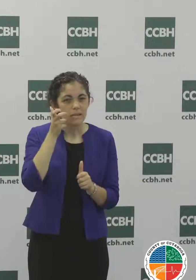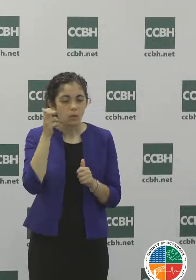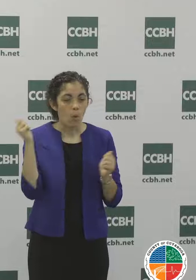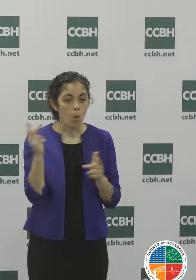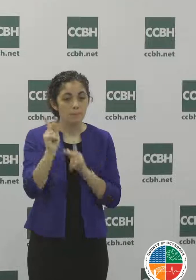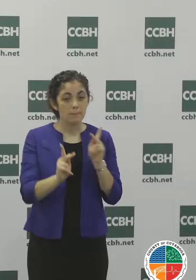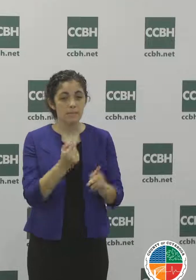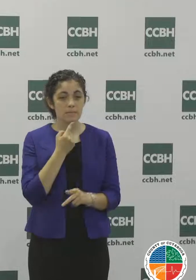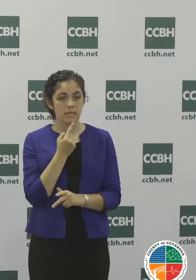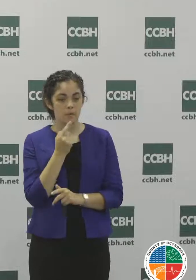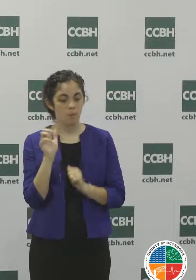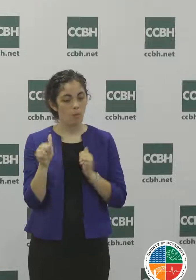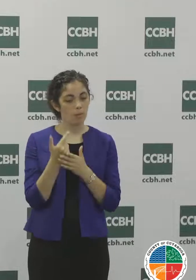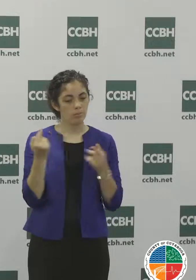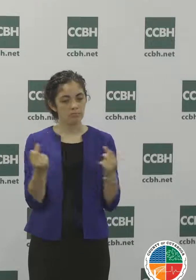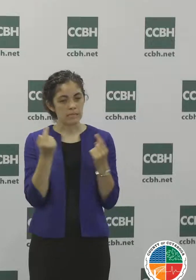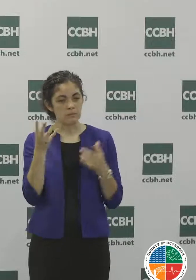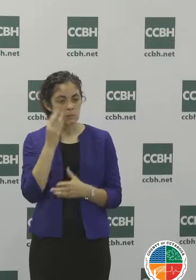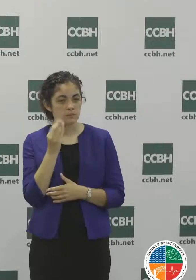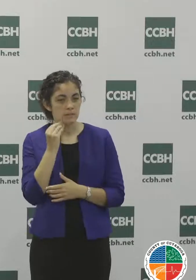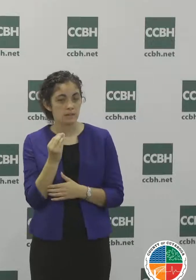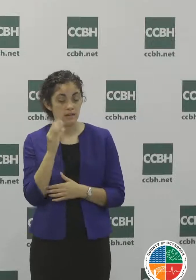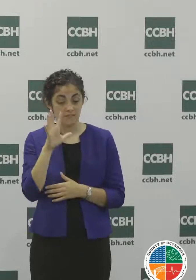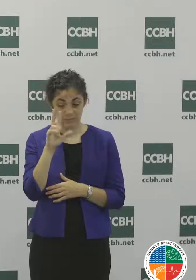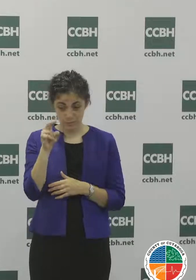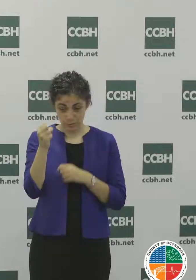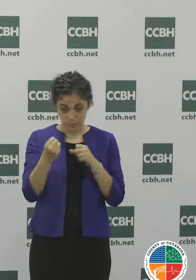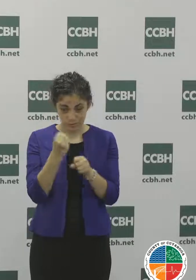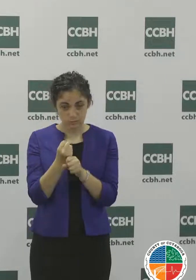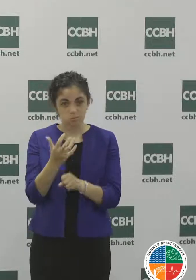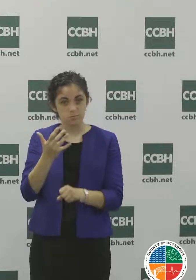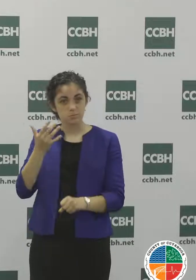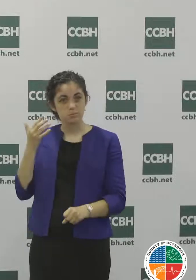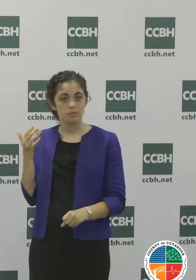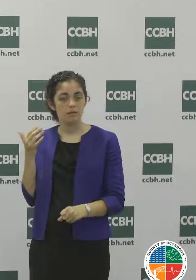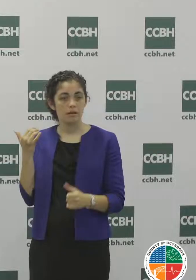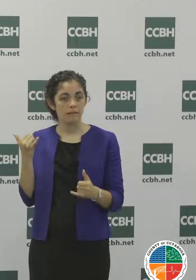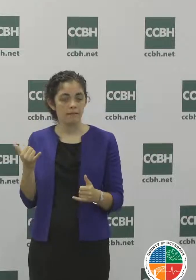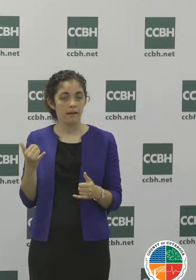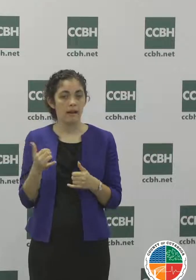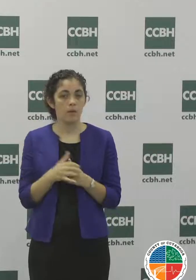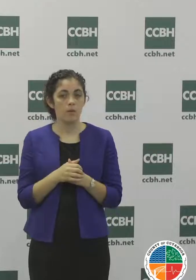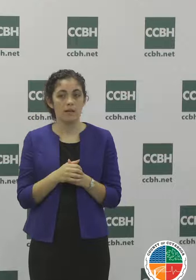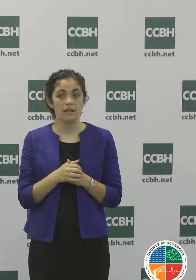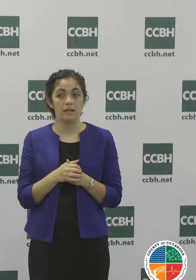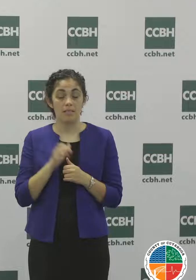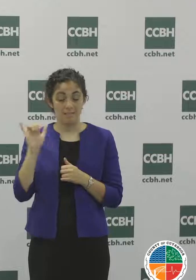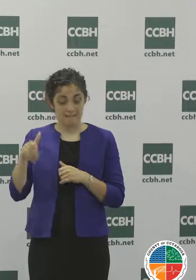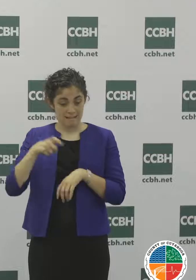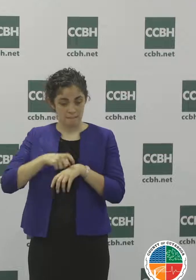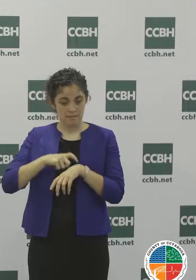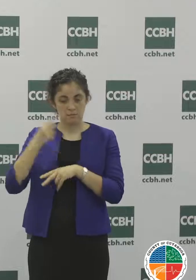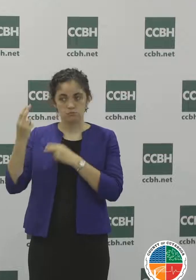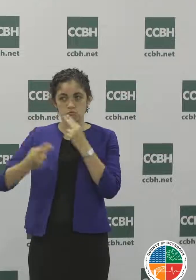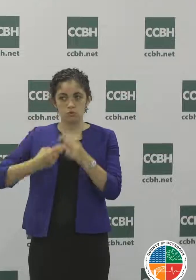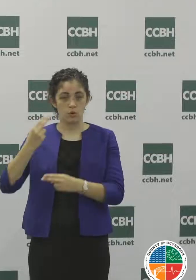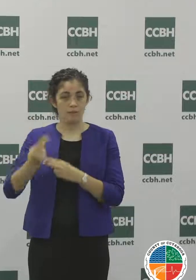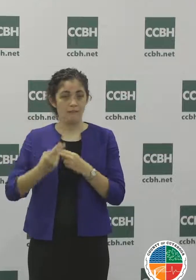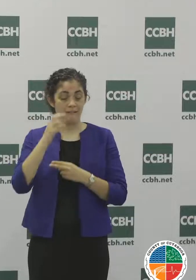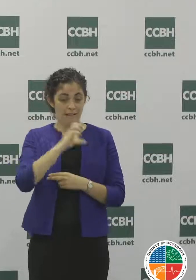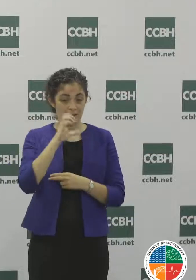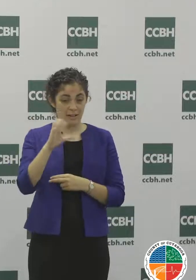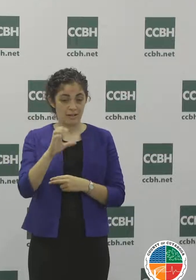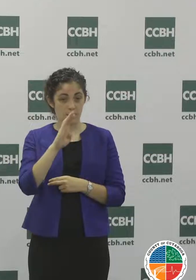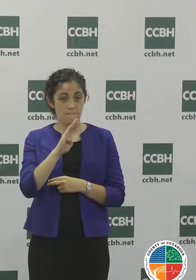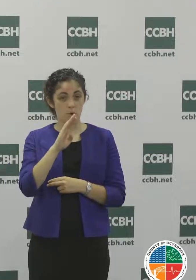are saying through their pain. 52 years ago, at this pivotal moment in history, the Cuyahoga County